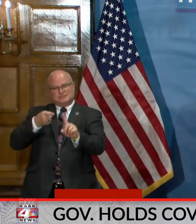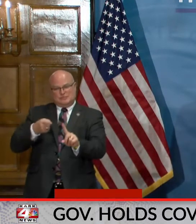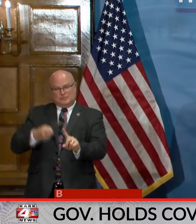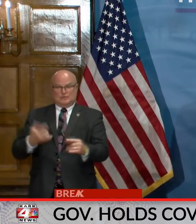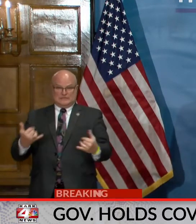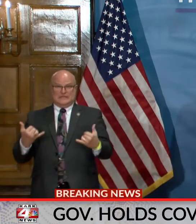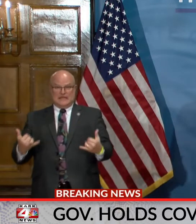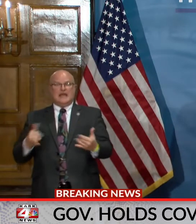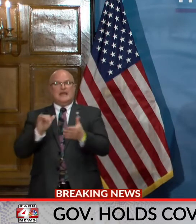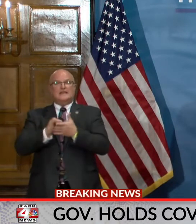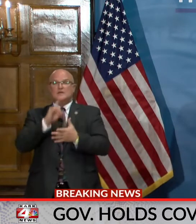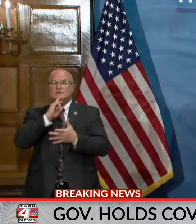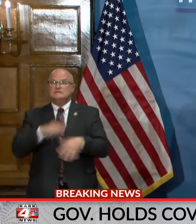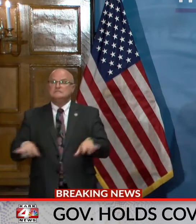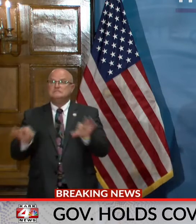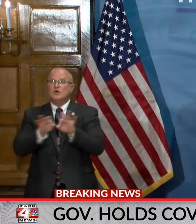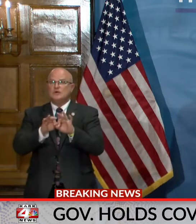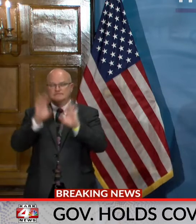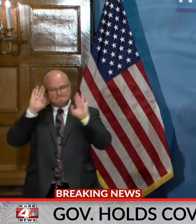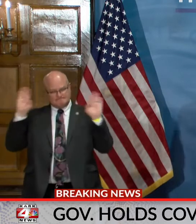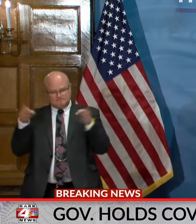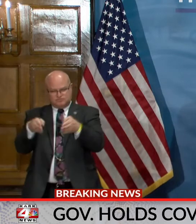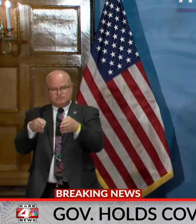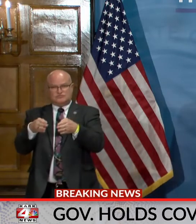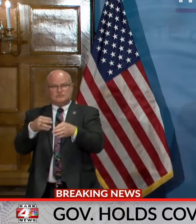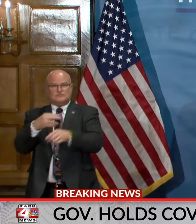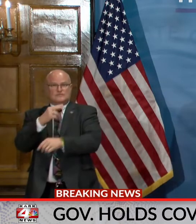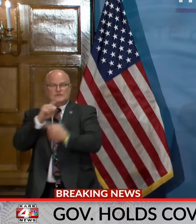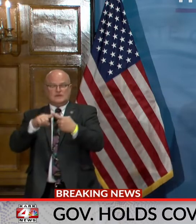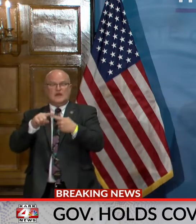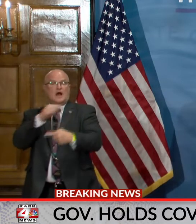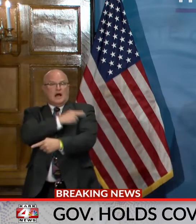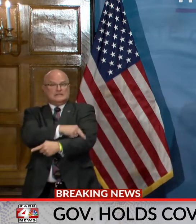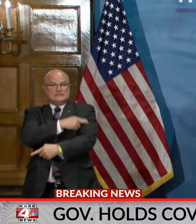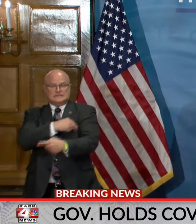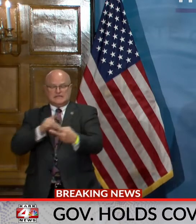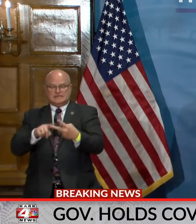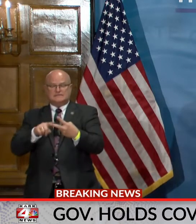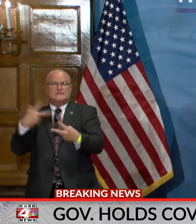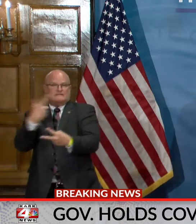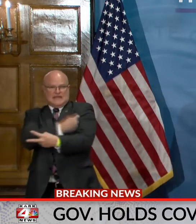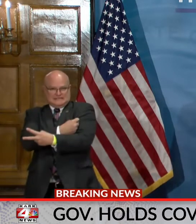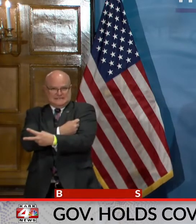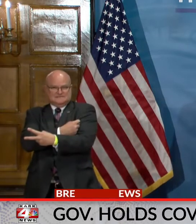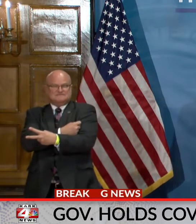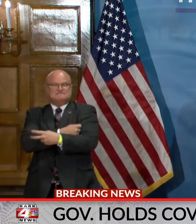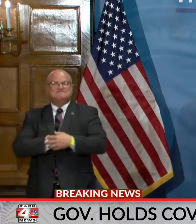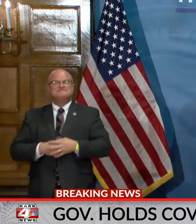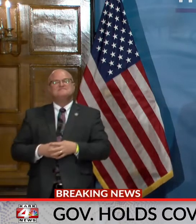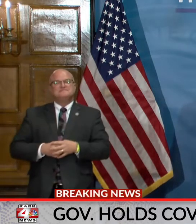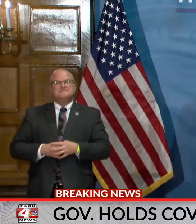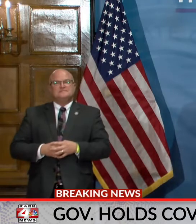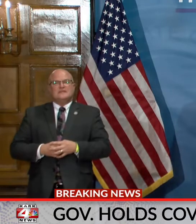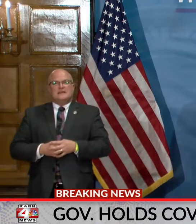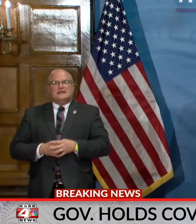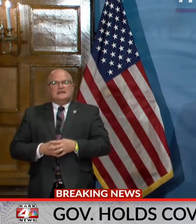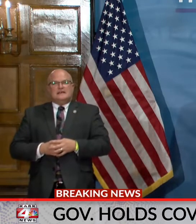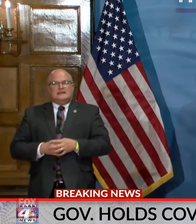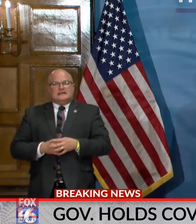today that are important, that will focus on hospitalizations and vaccines. And let